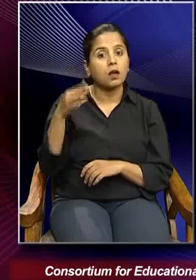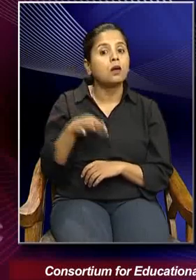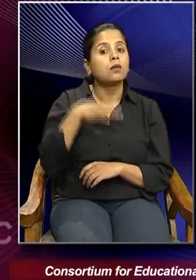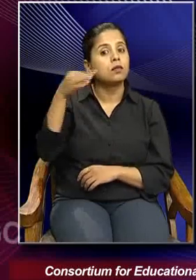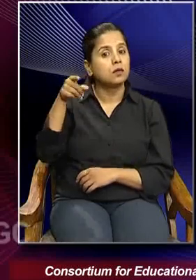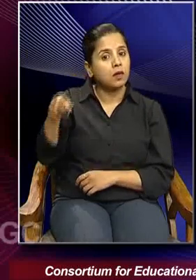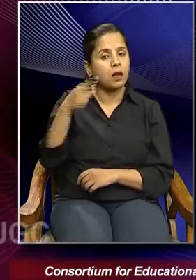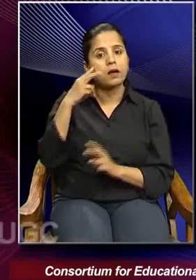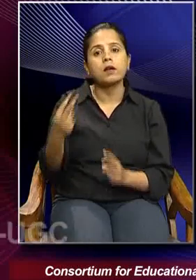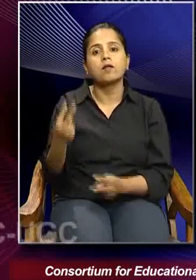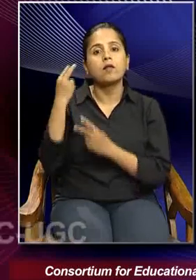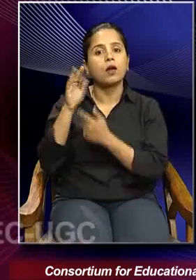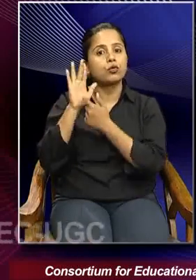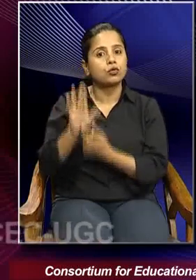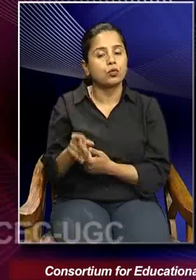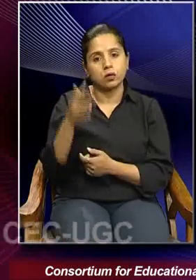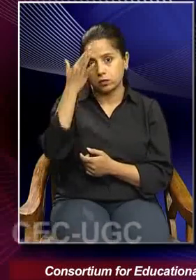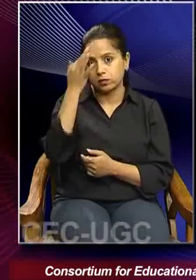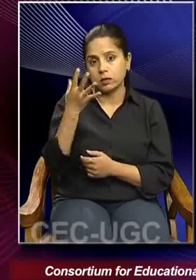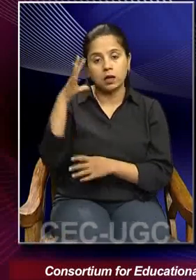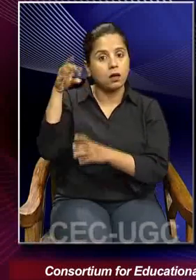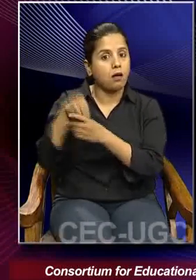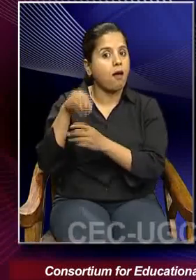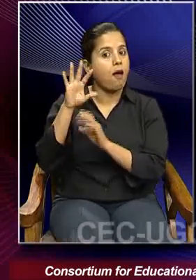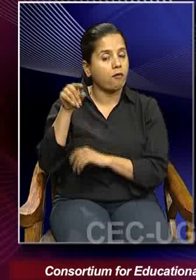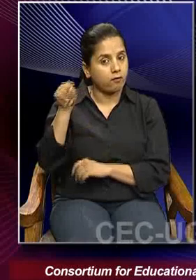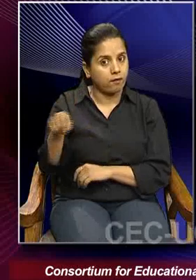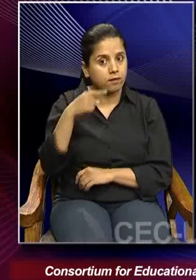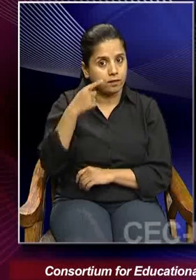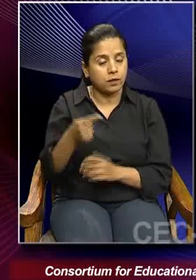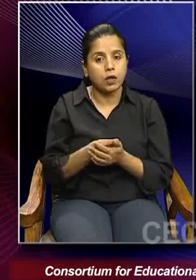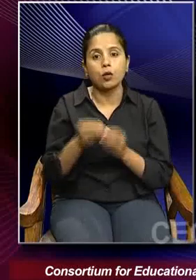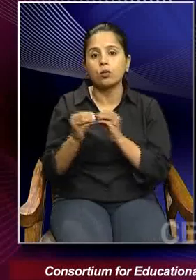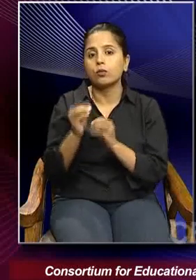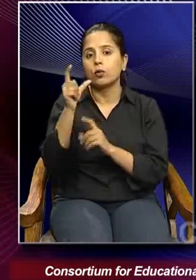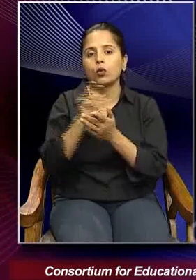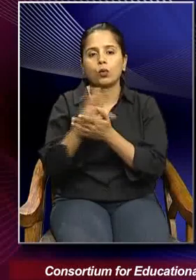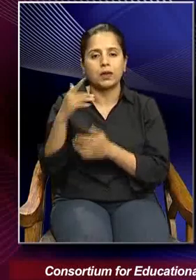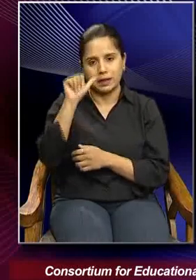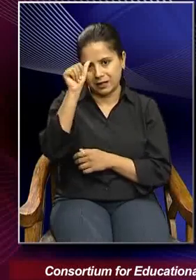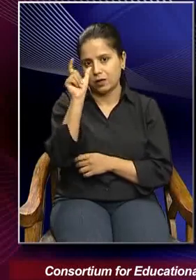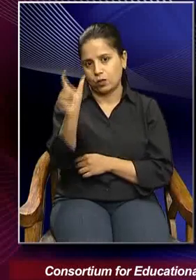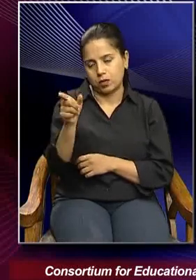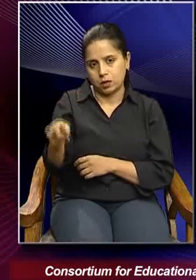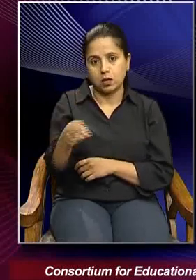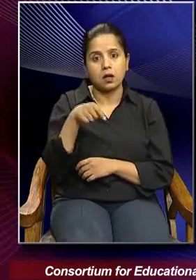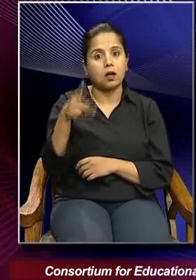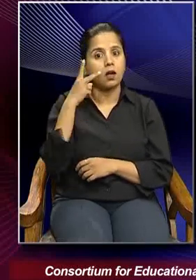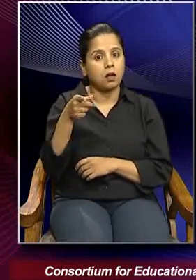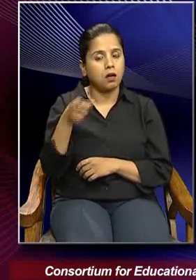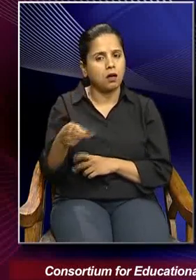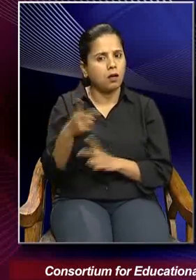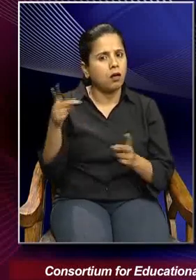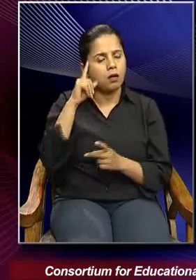is reflected in the intellect, which is the buddhi, and when it is reflected in the intellect, it